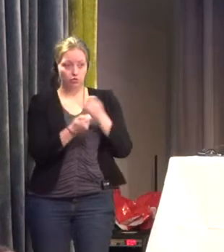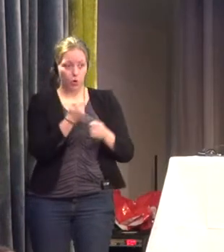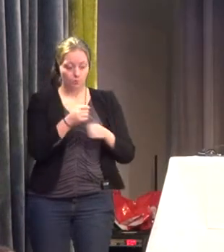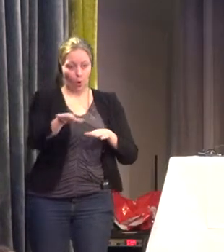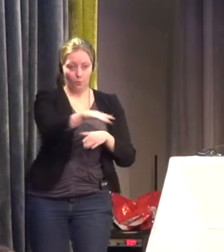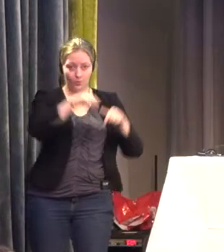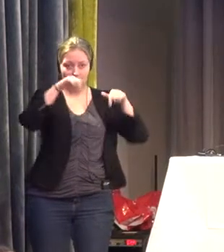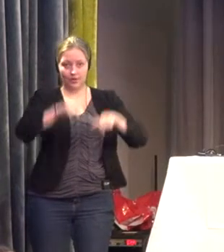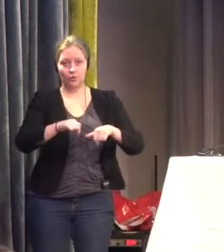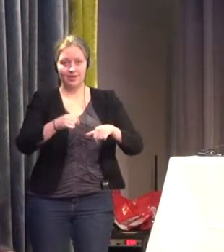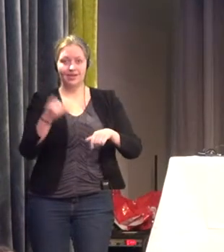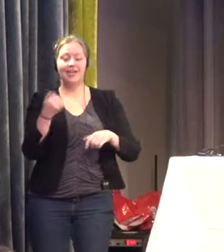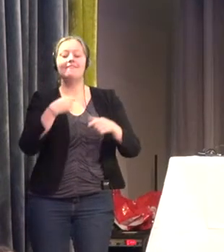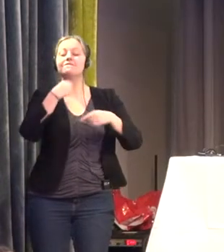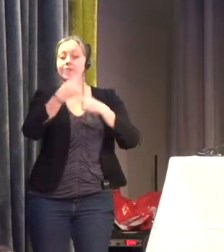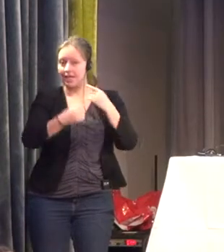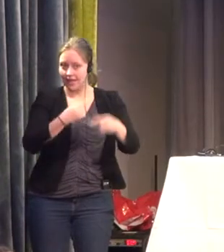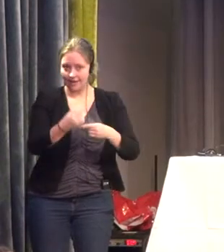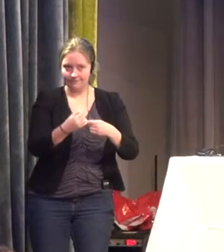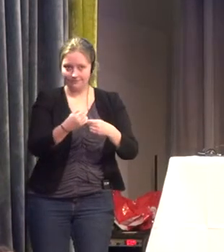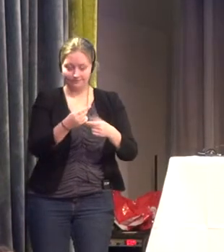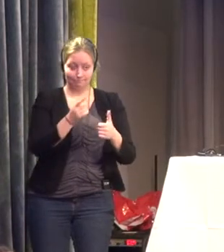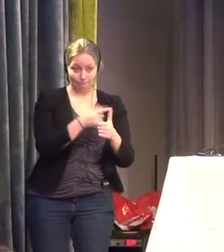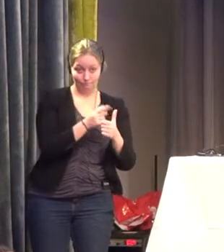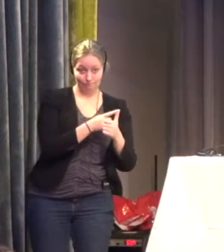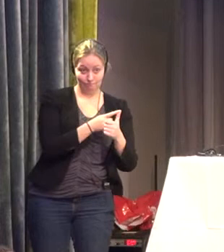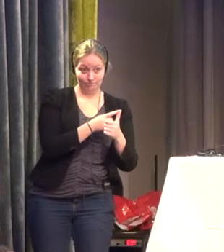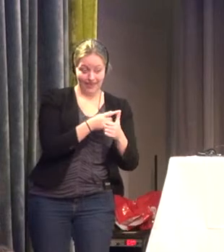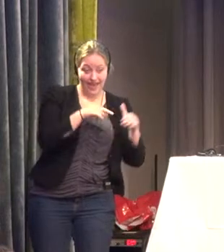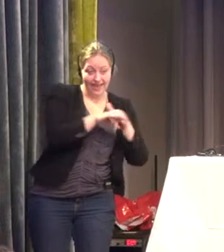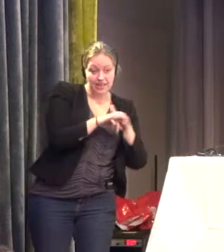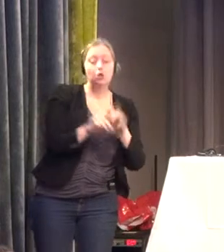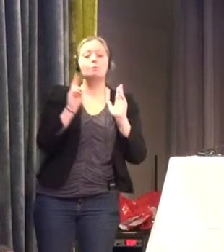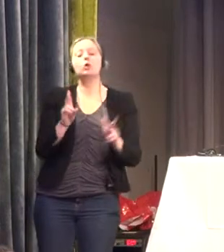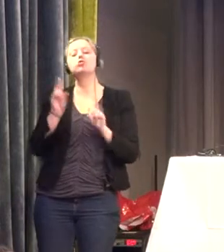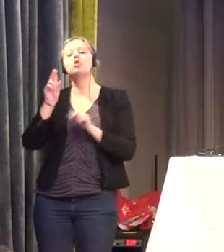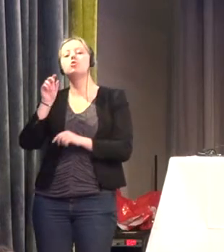here and through their international development work.